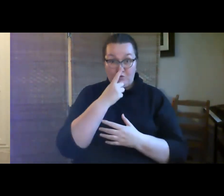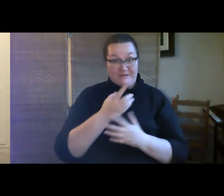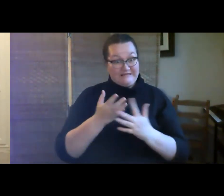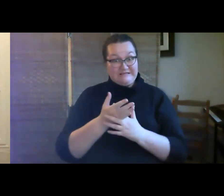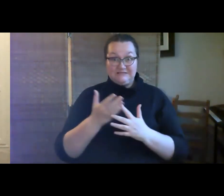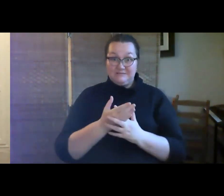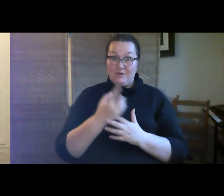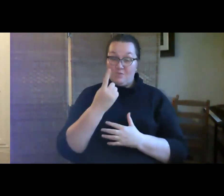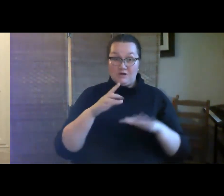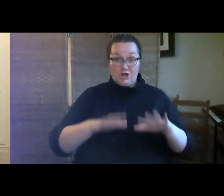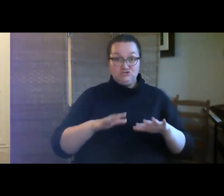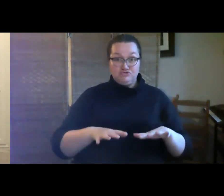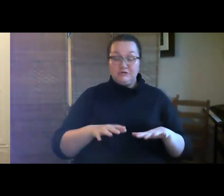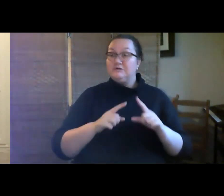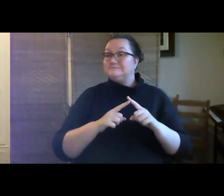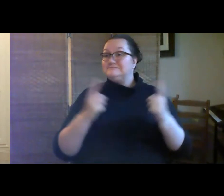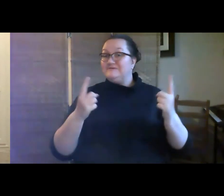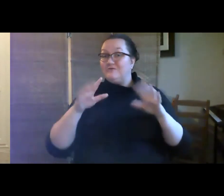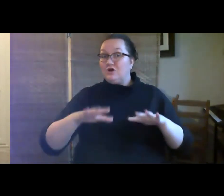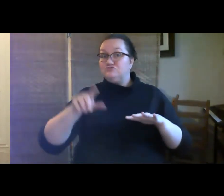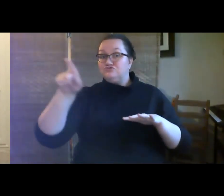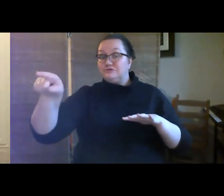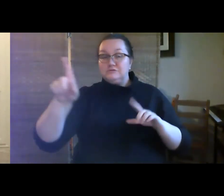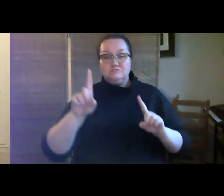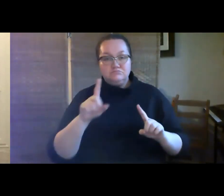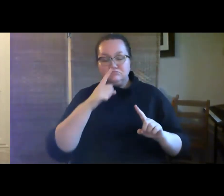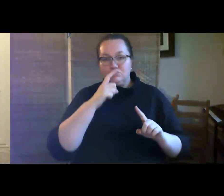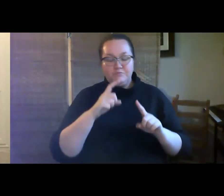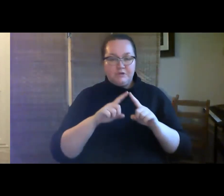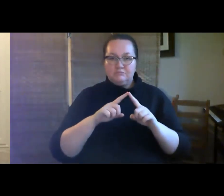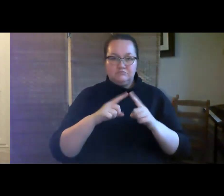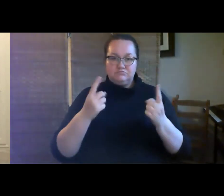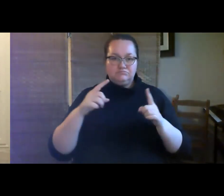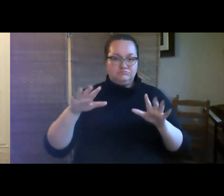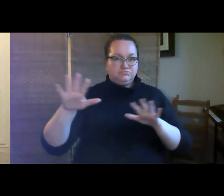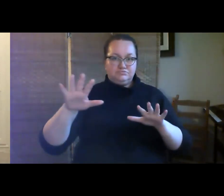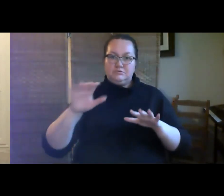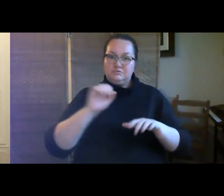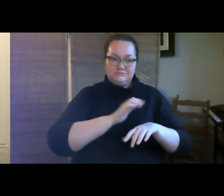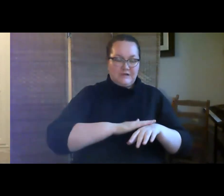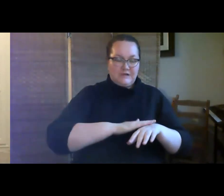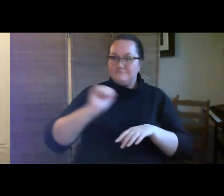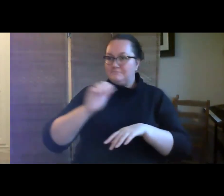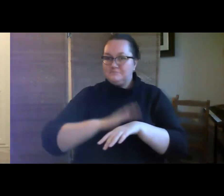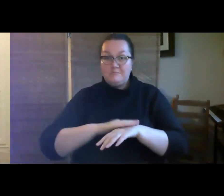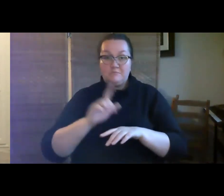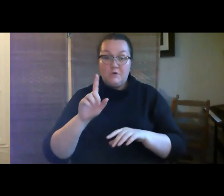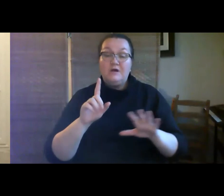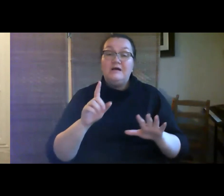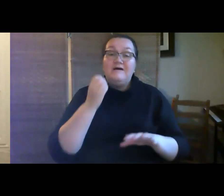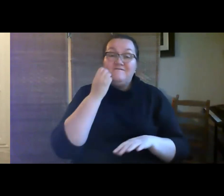to a different country, is time. In particular, you need to schedule time to work on the access every